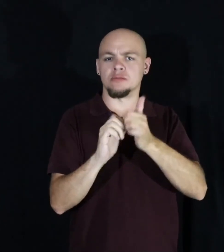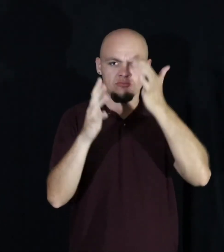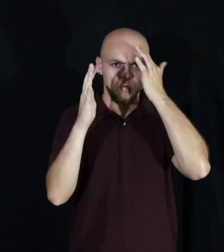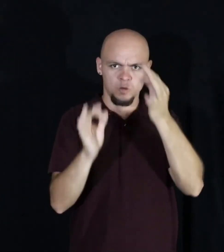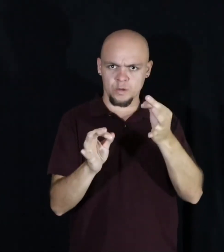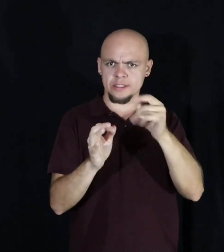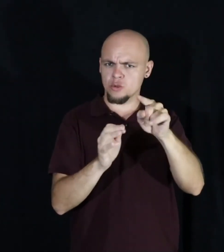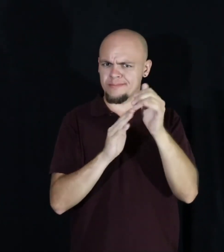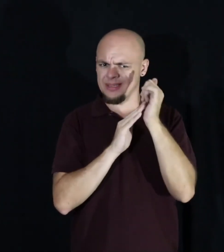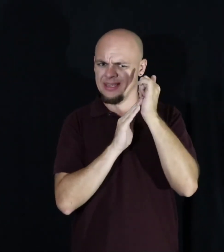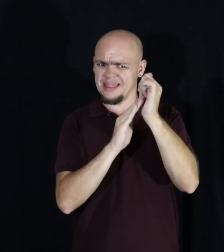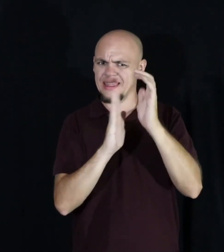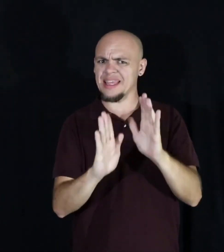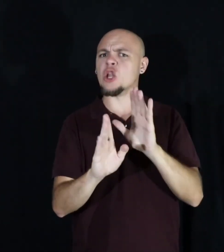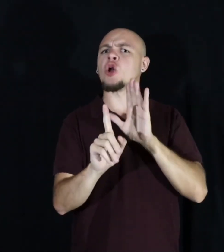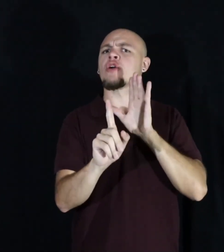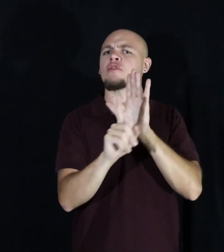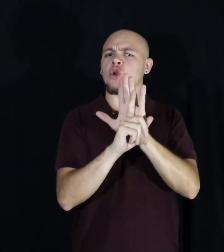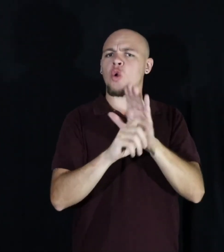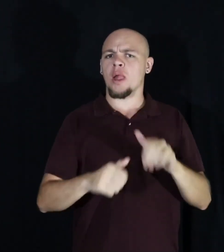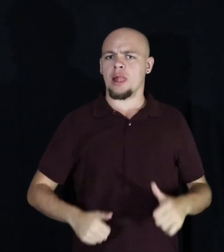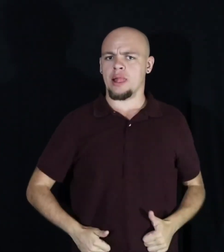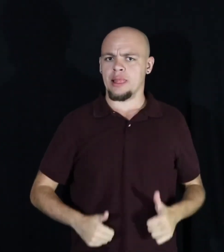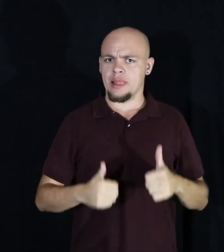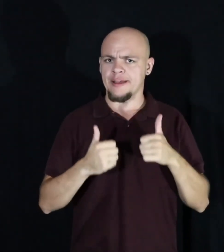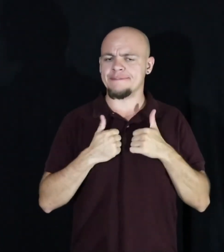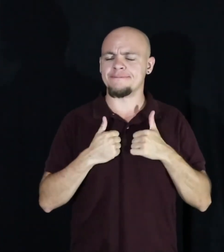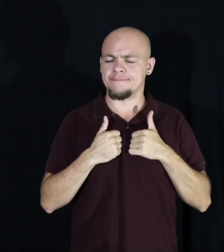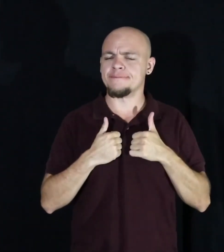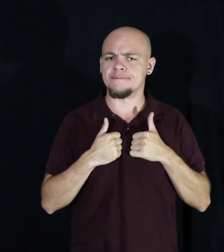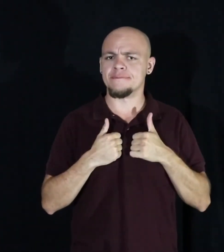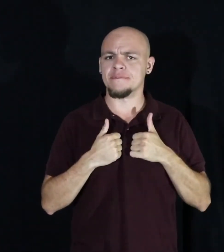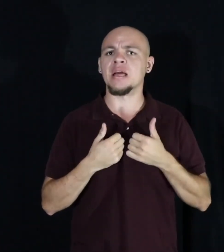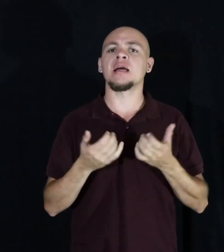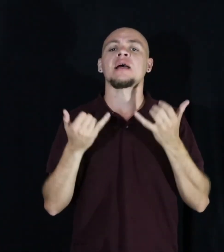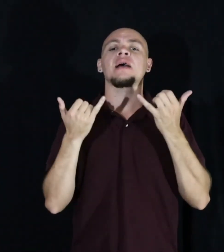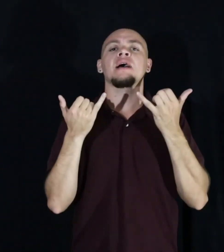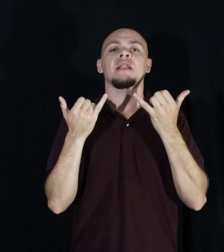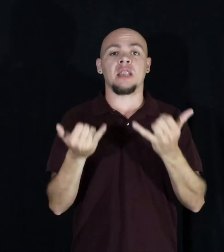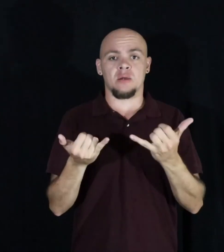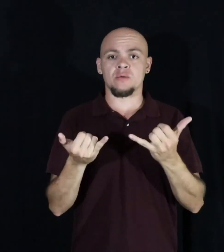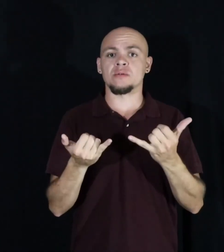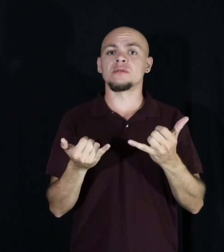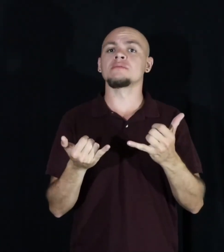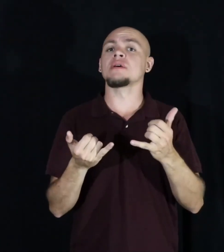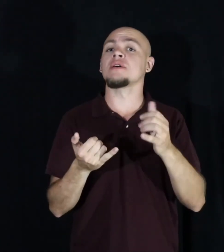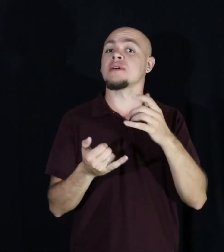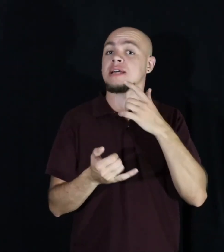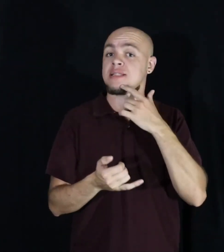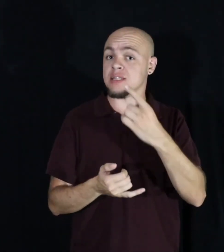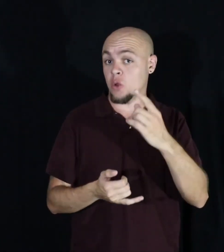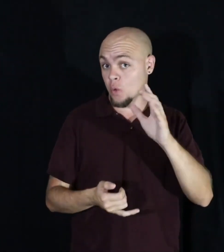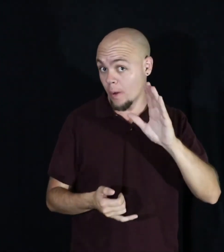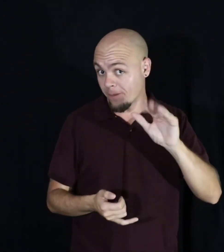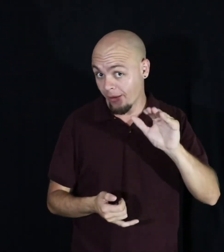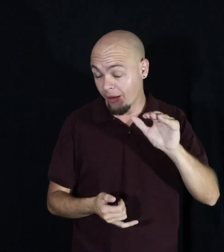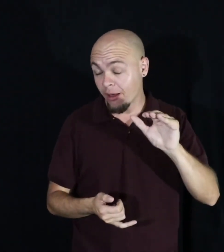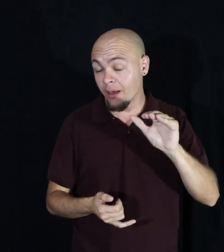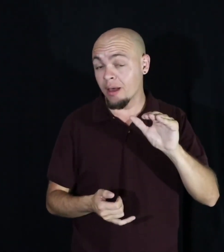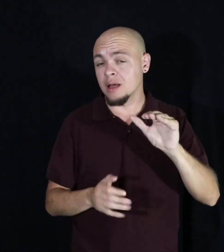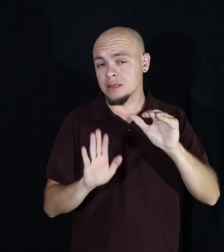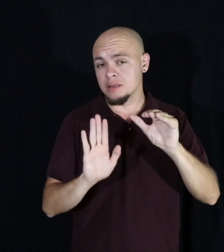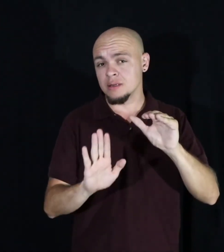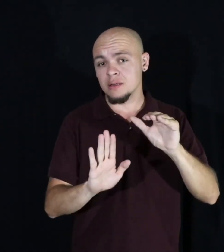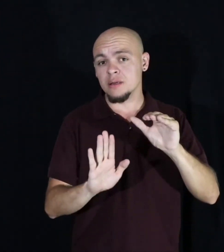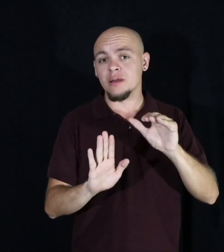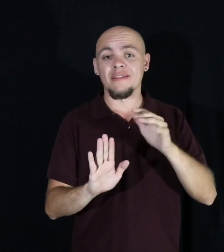leader of your own life. And now, as I say goodbye, on behalf